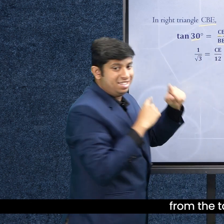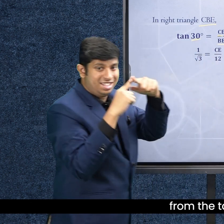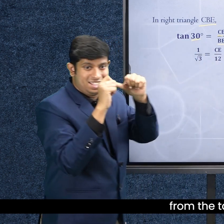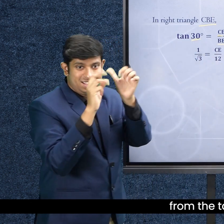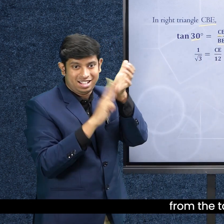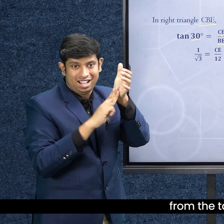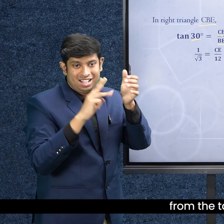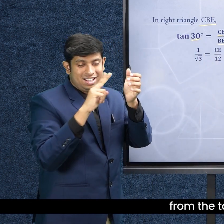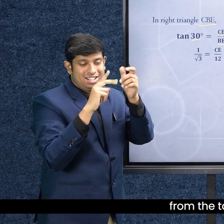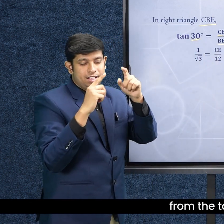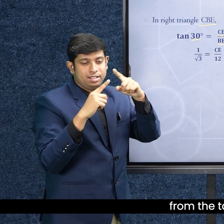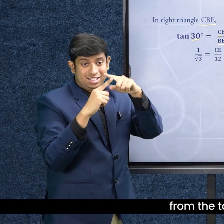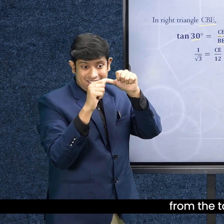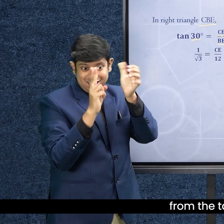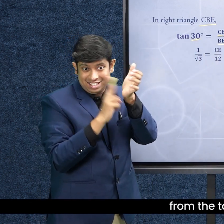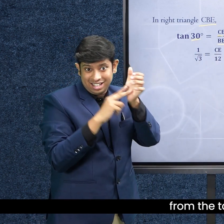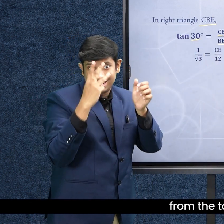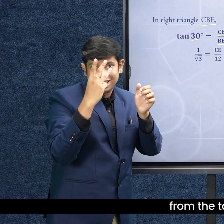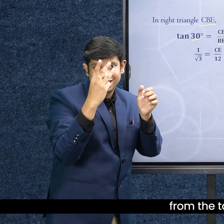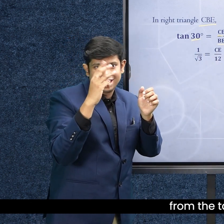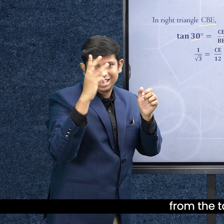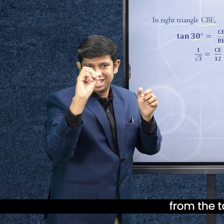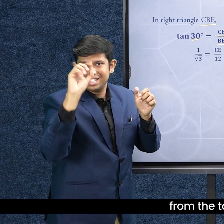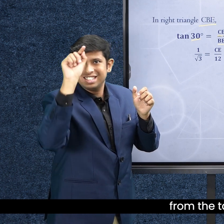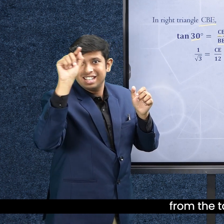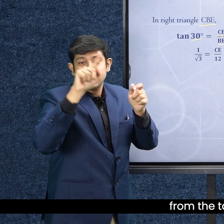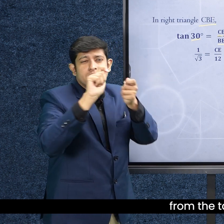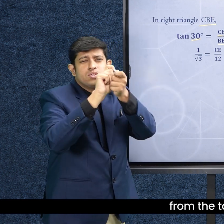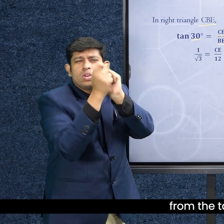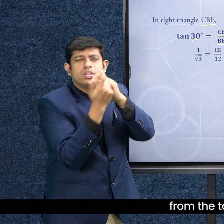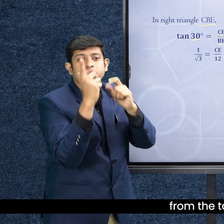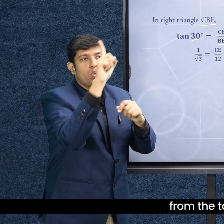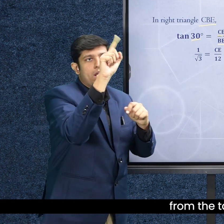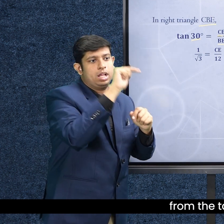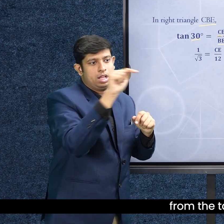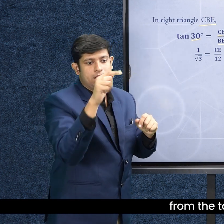From the table, tan 30 degrees is equal to 1 by root 3.